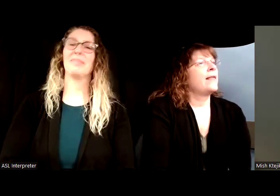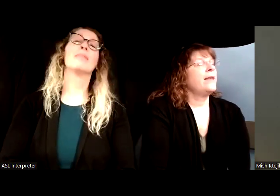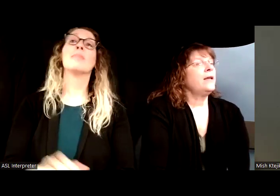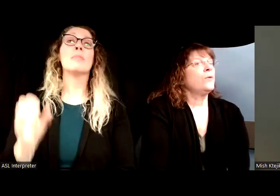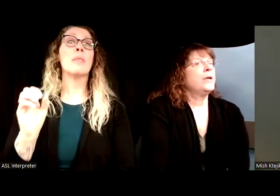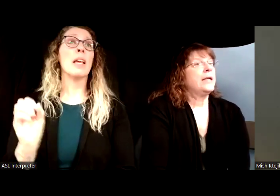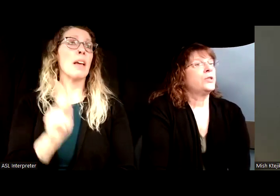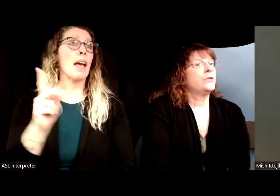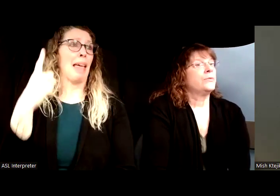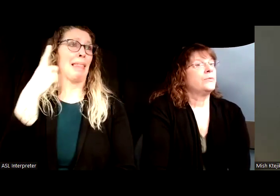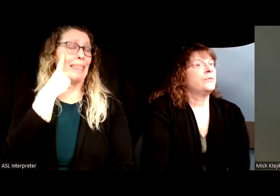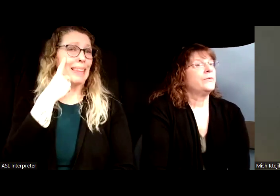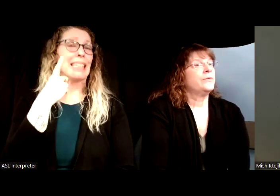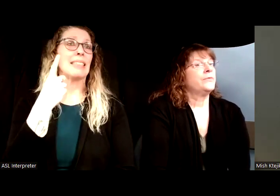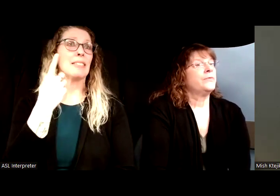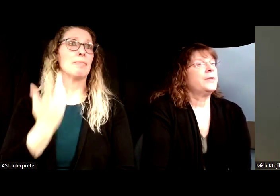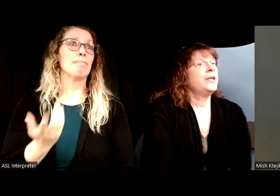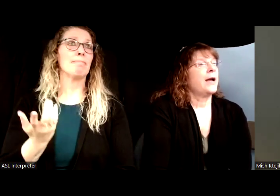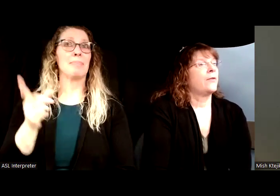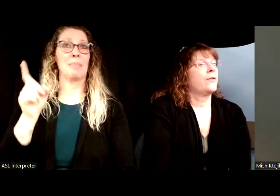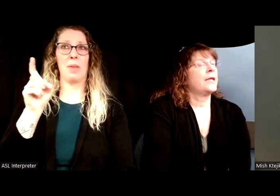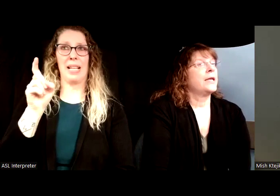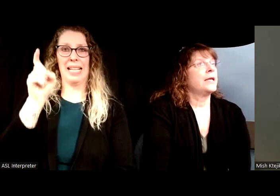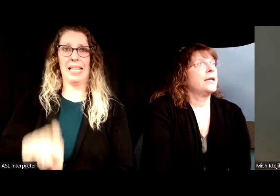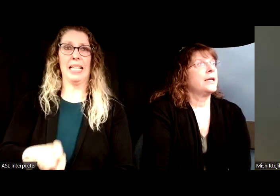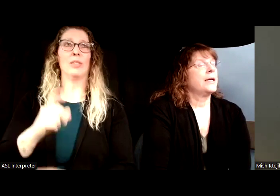So I think we need to figure out